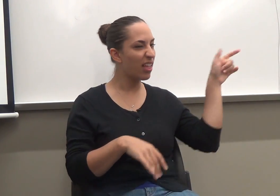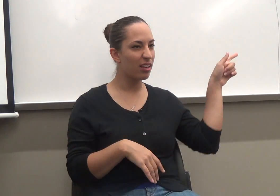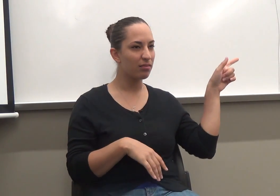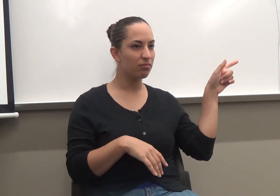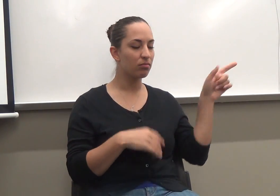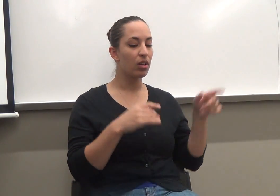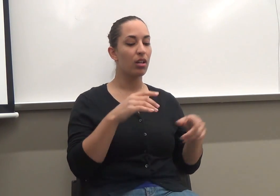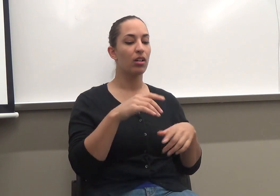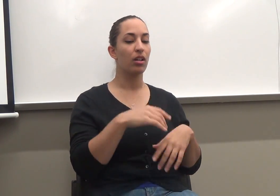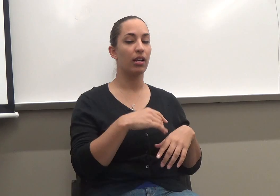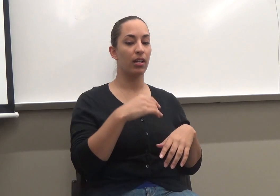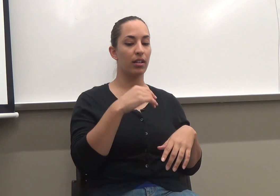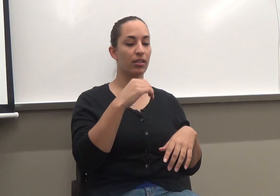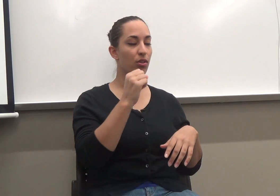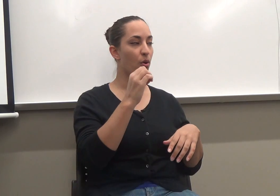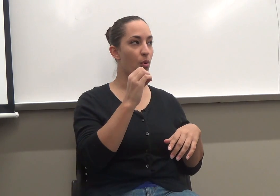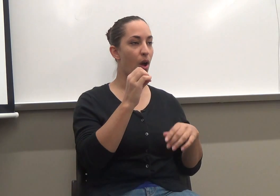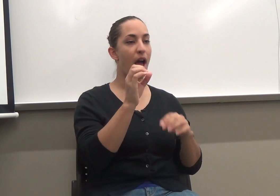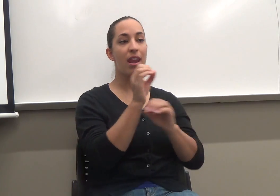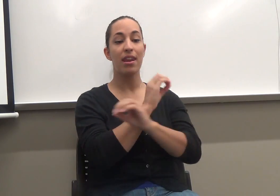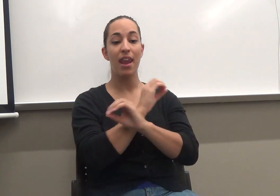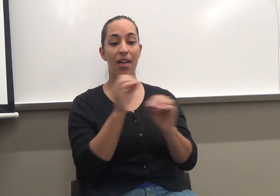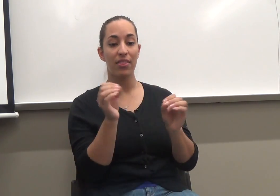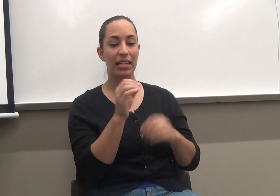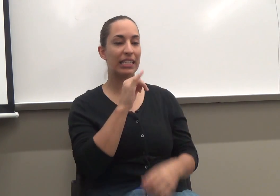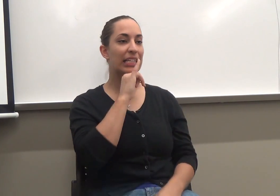is nothing is not? What is that called?